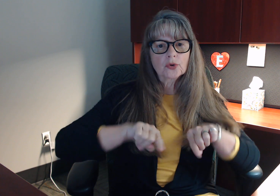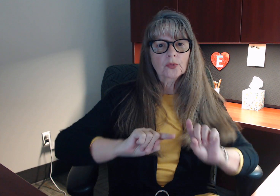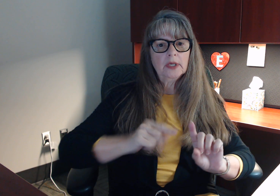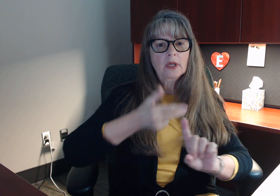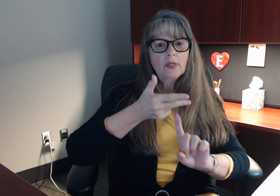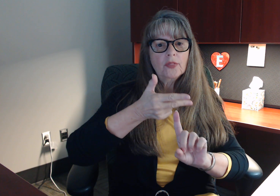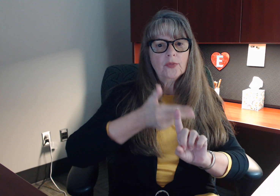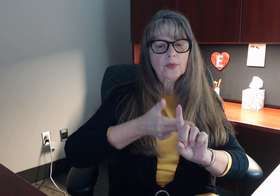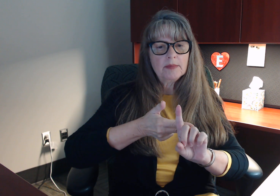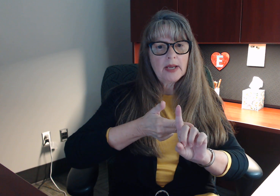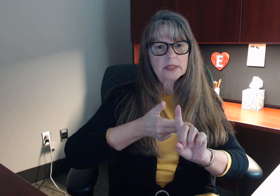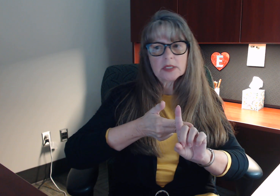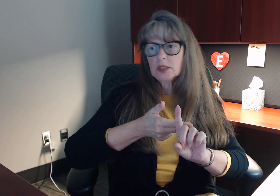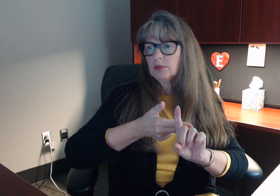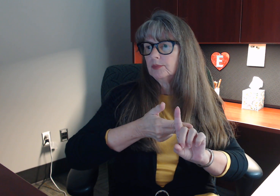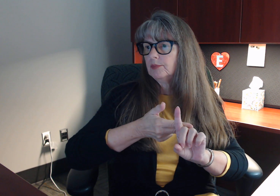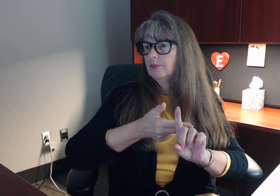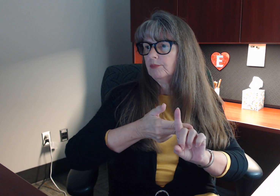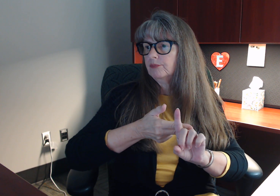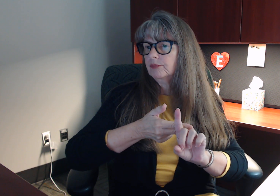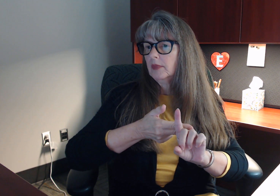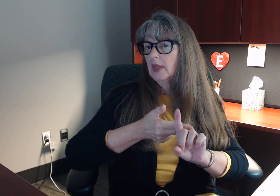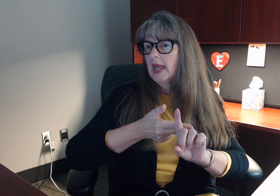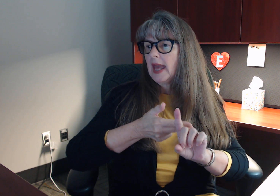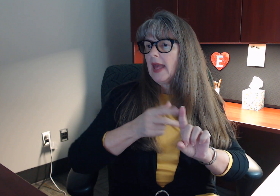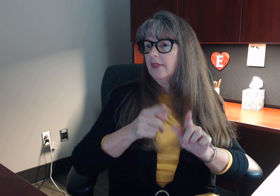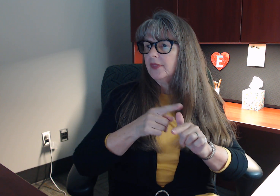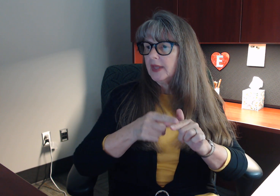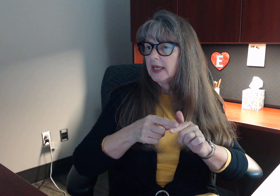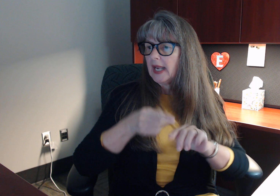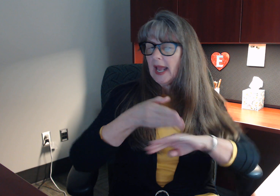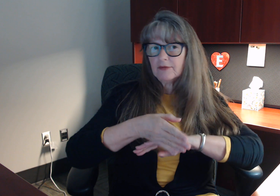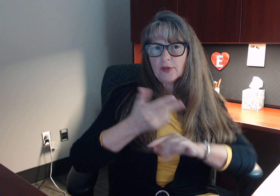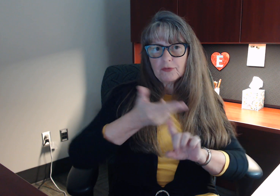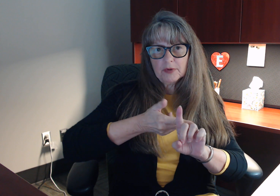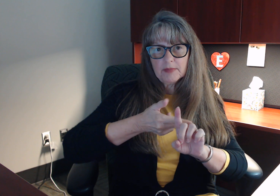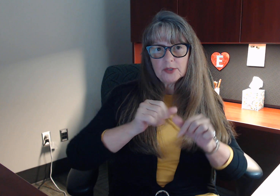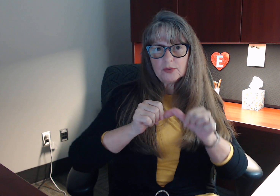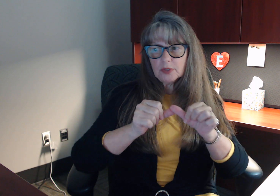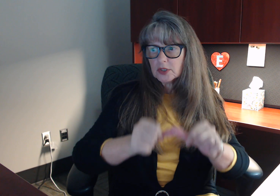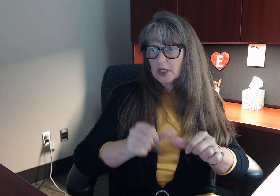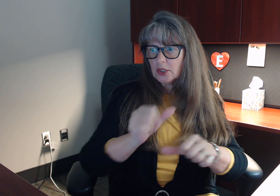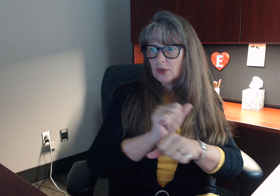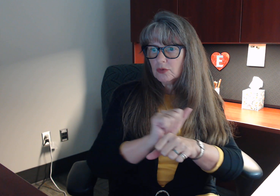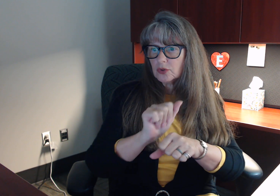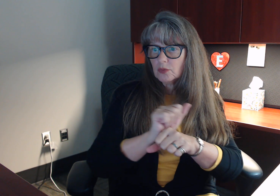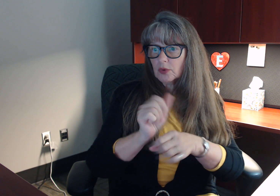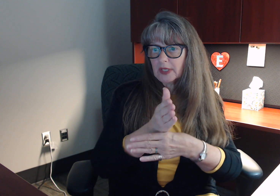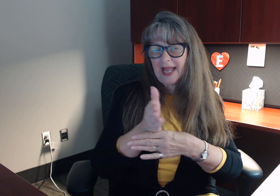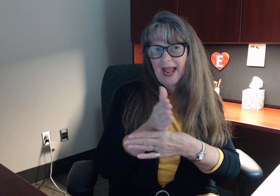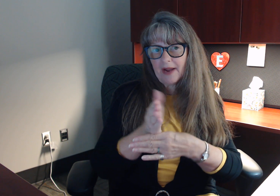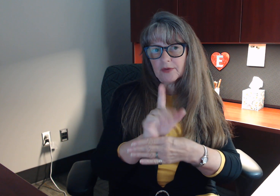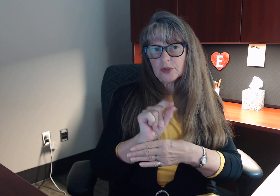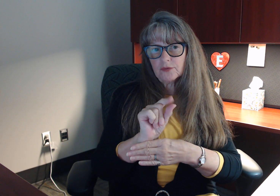during 3 months. And then after the 3 months, you continue to work an average of